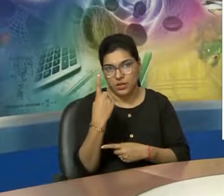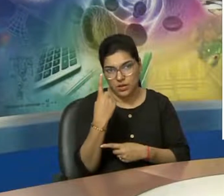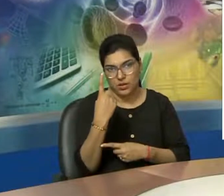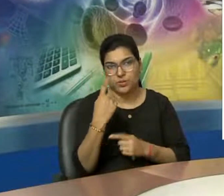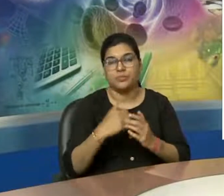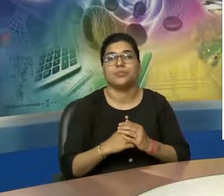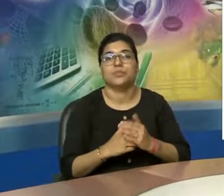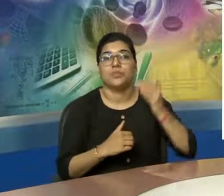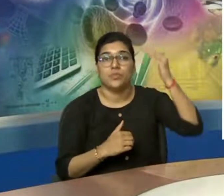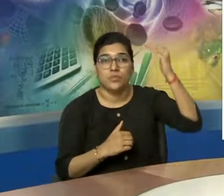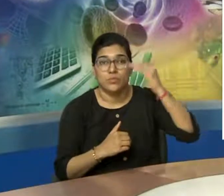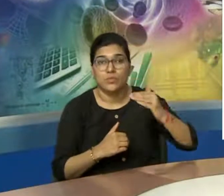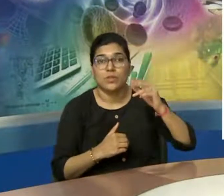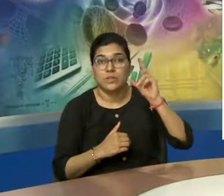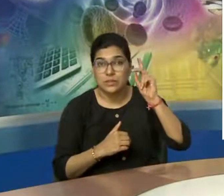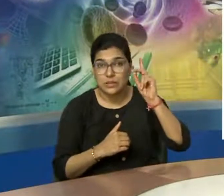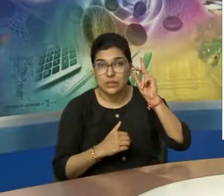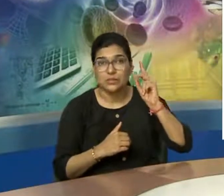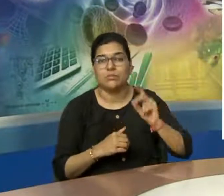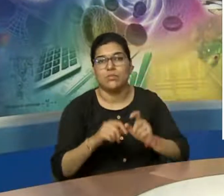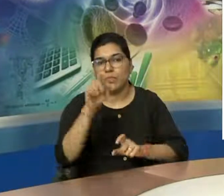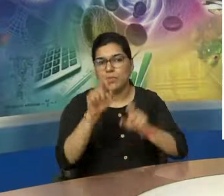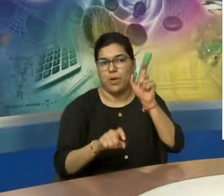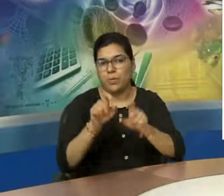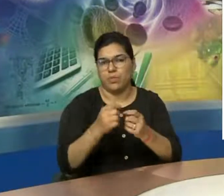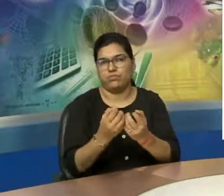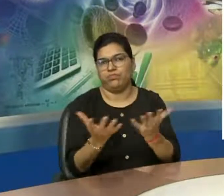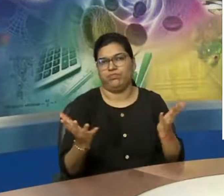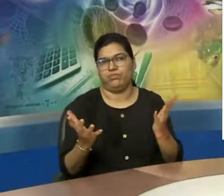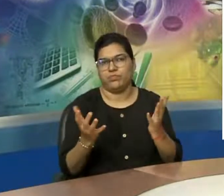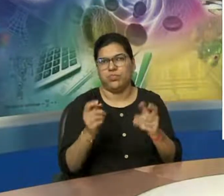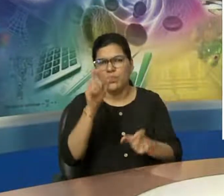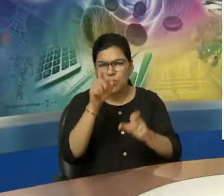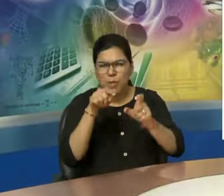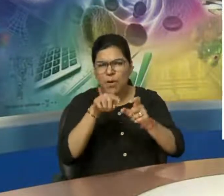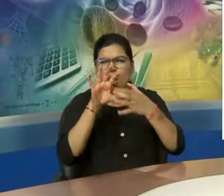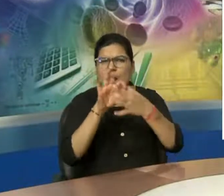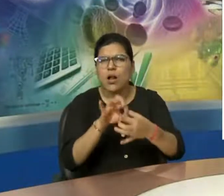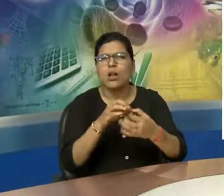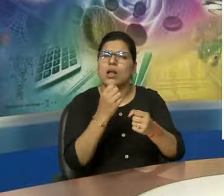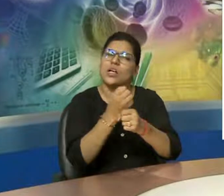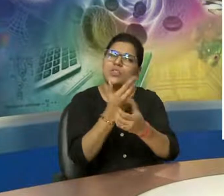You can see all the names of the level. The first level name is individual,